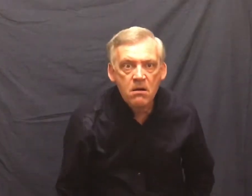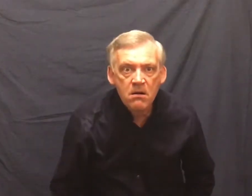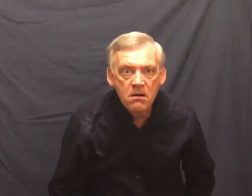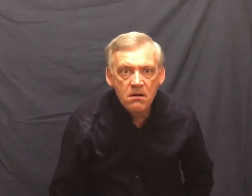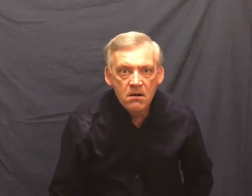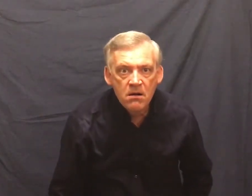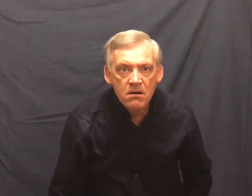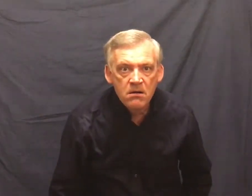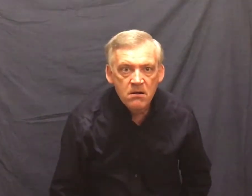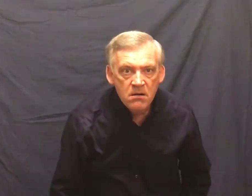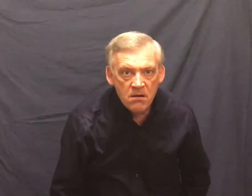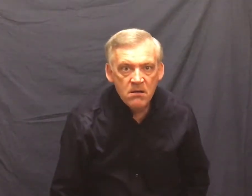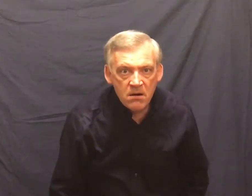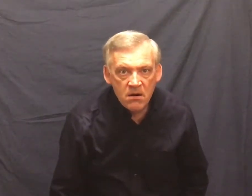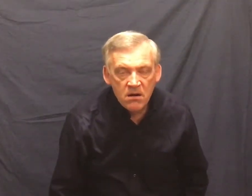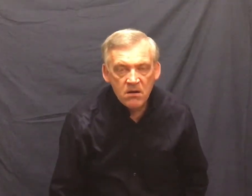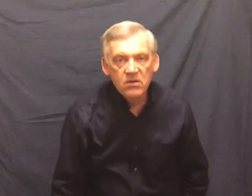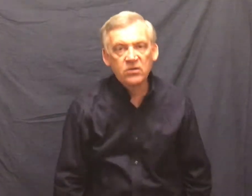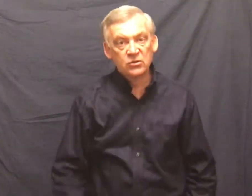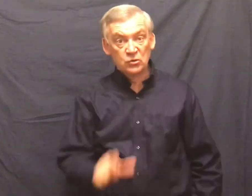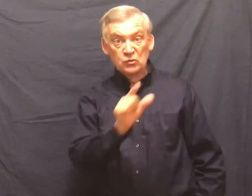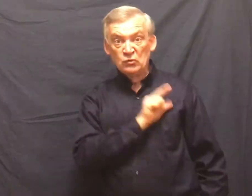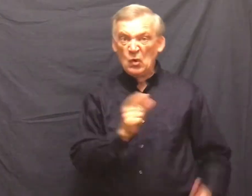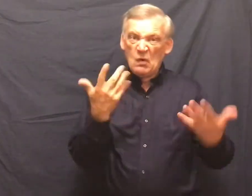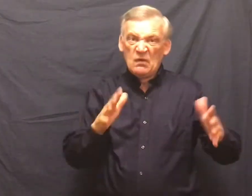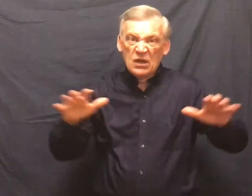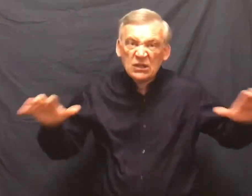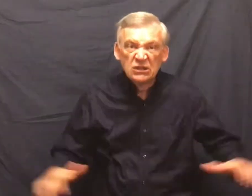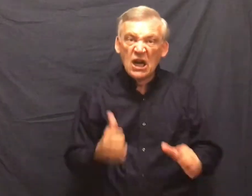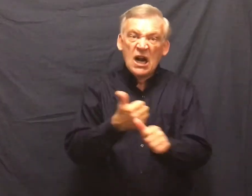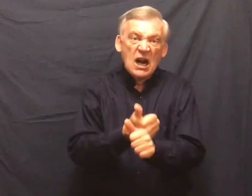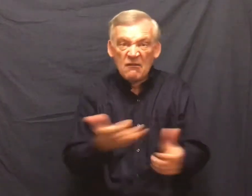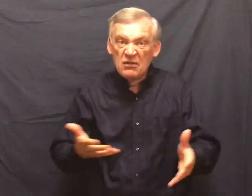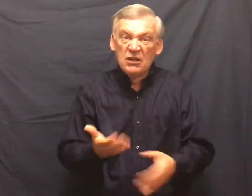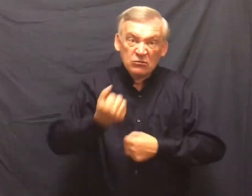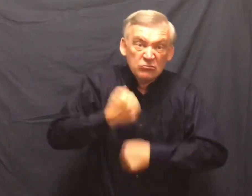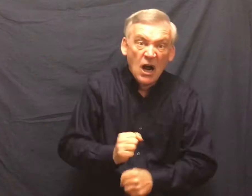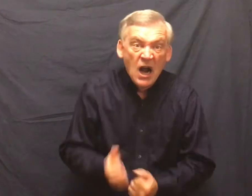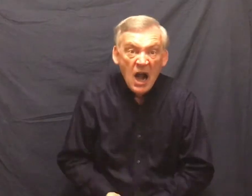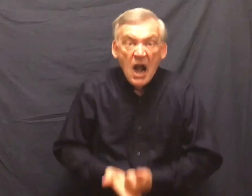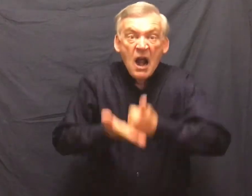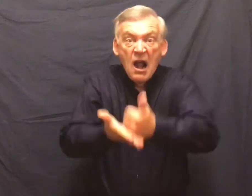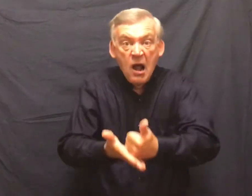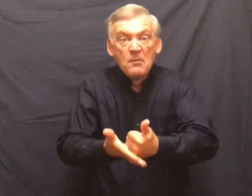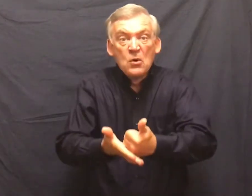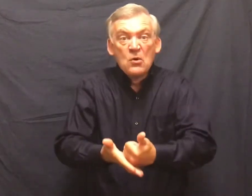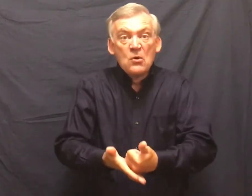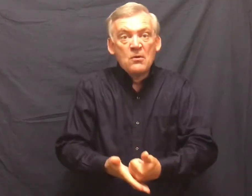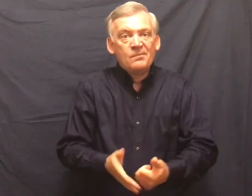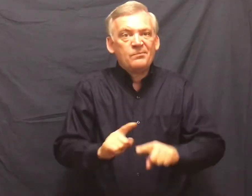Goodness knows George done everything he could to jack you out of the sewer, but it don't do no good.